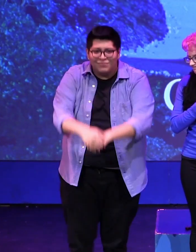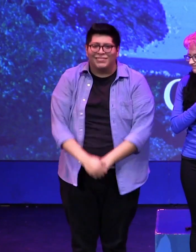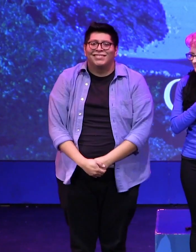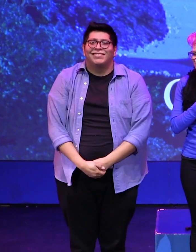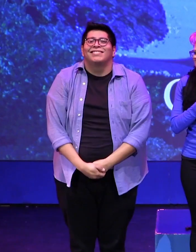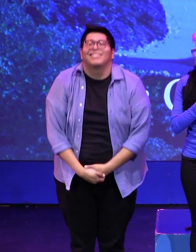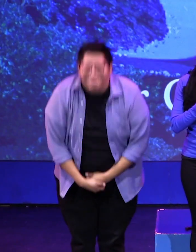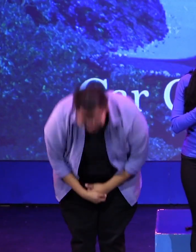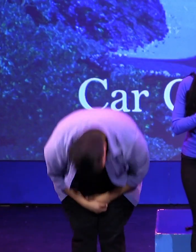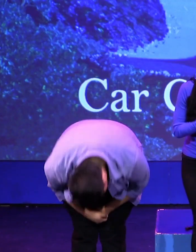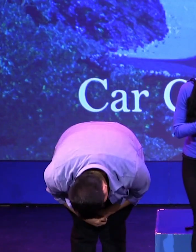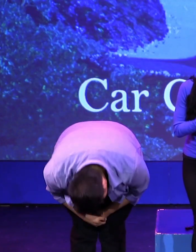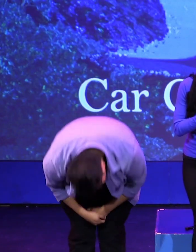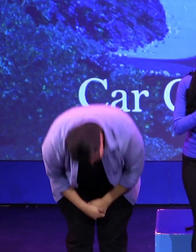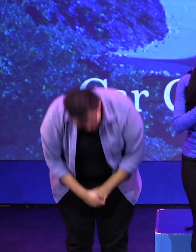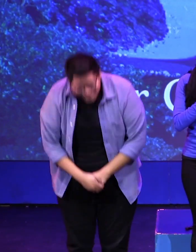That is so sad.